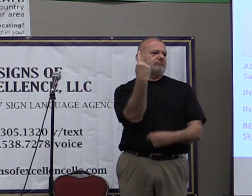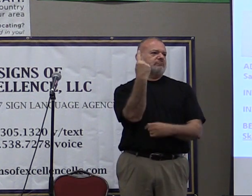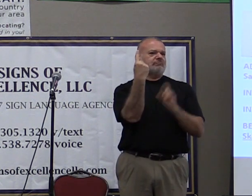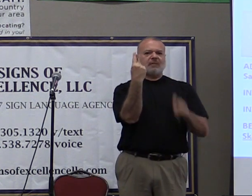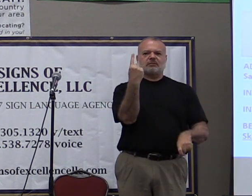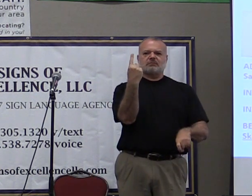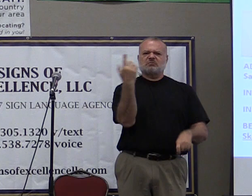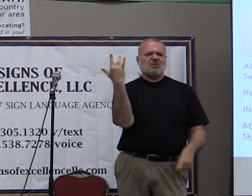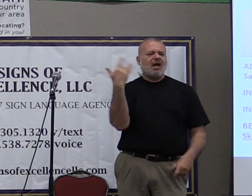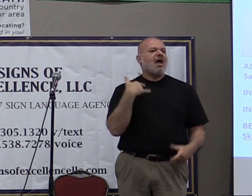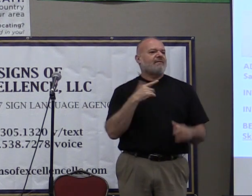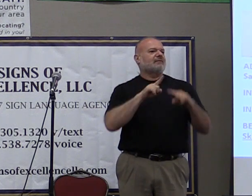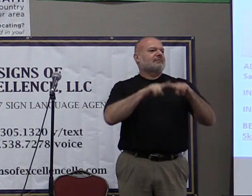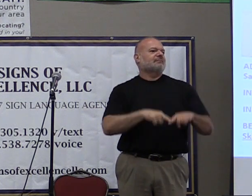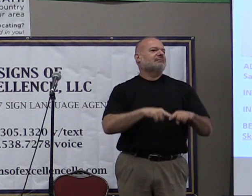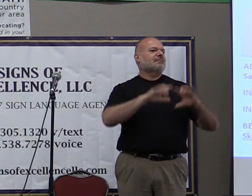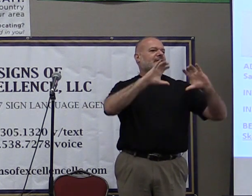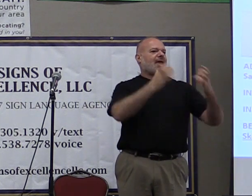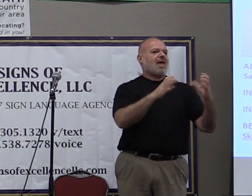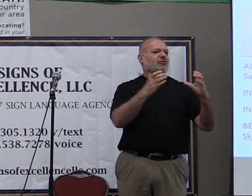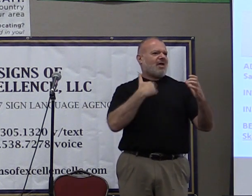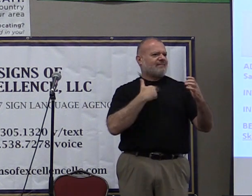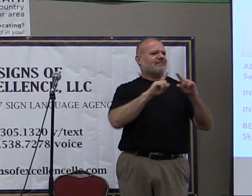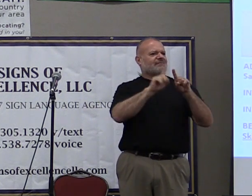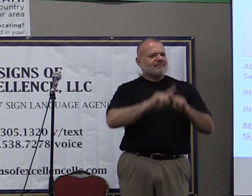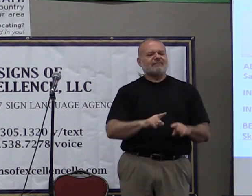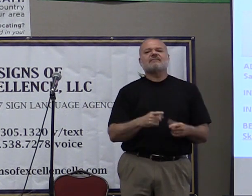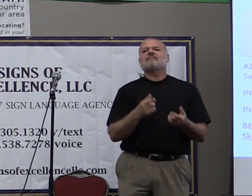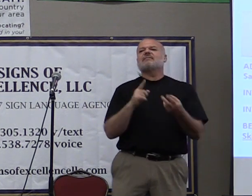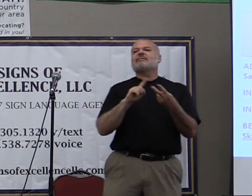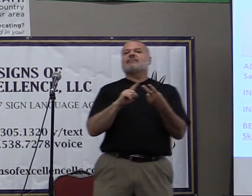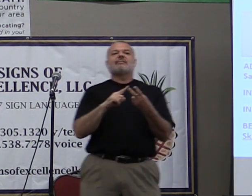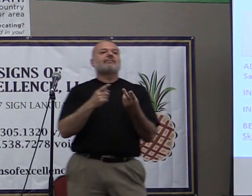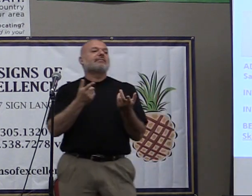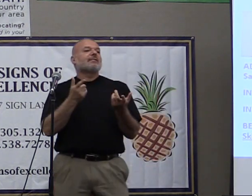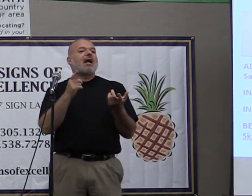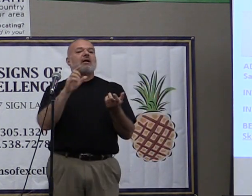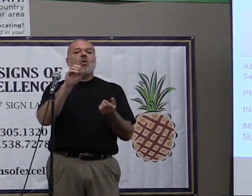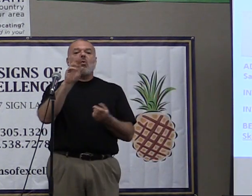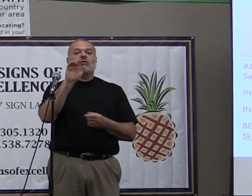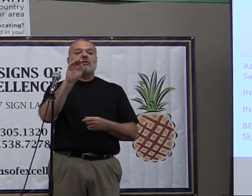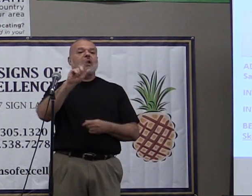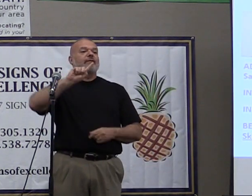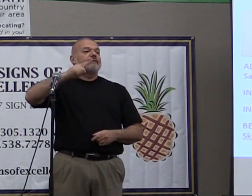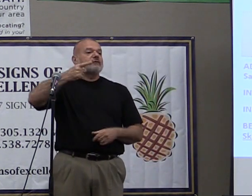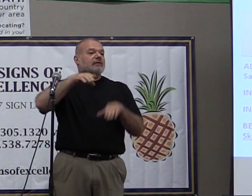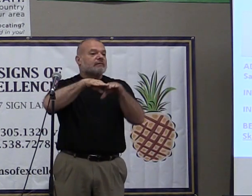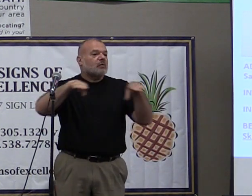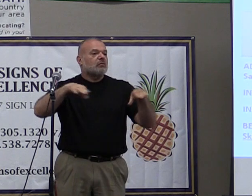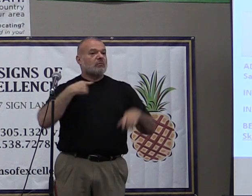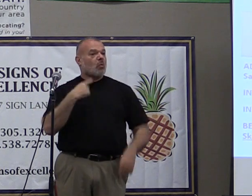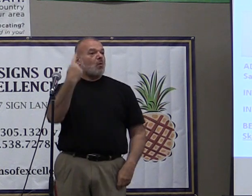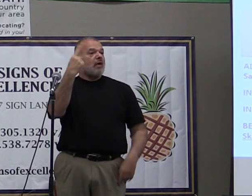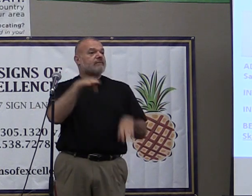I do this? Should I do this? Must I do this? So we'll be reviewing that.